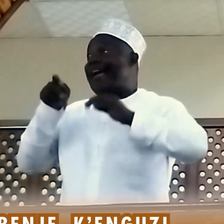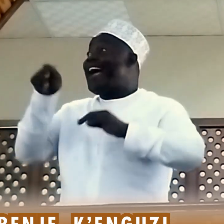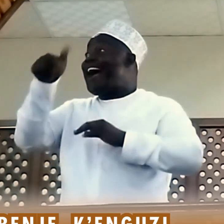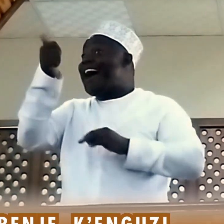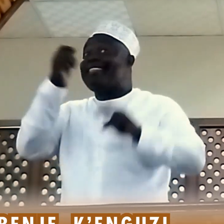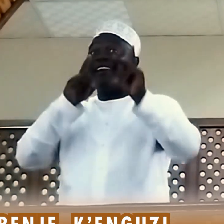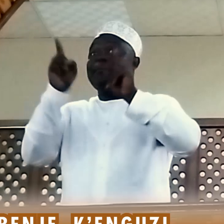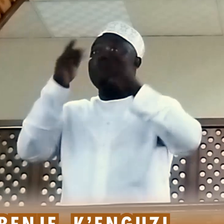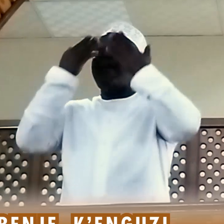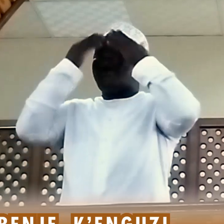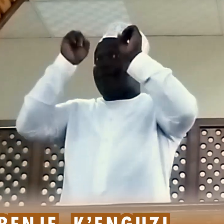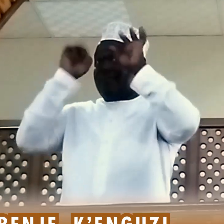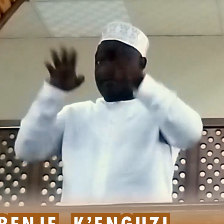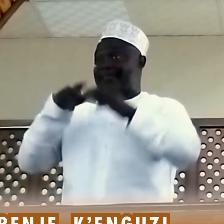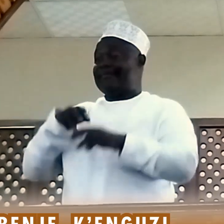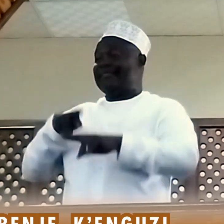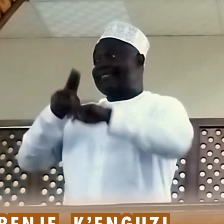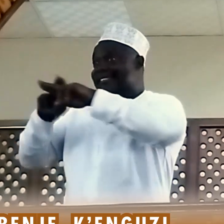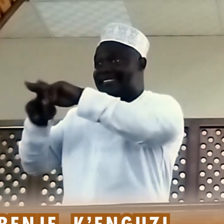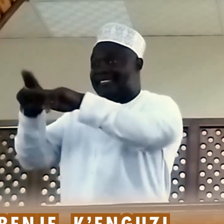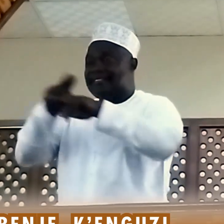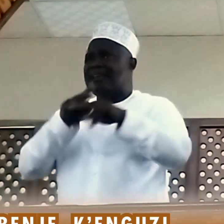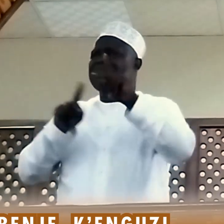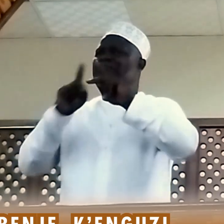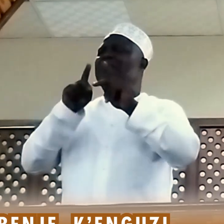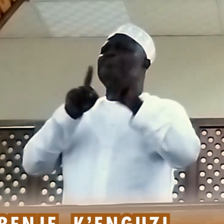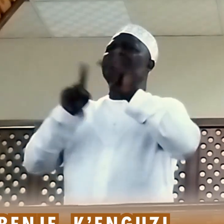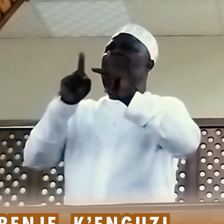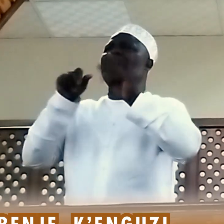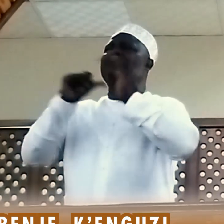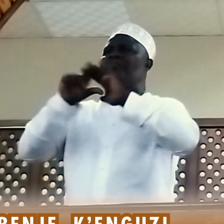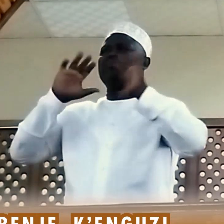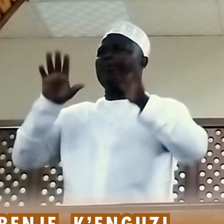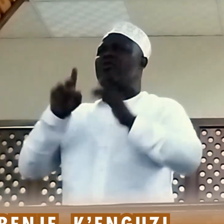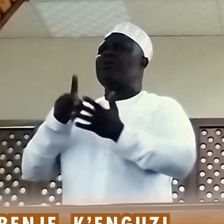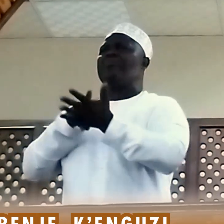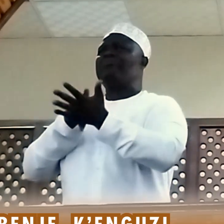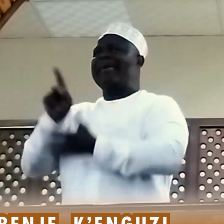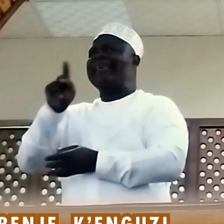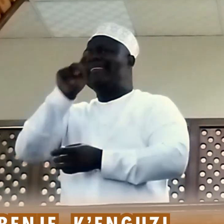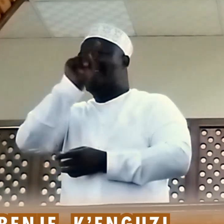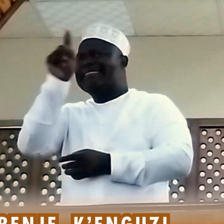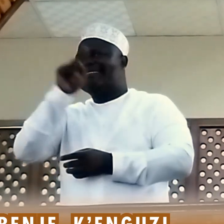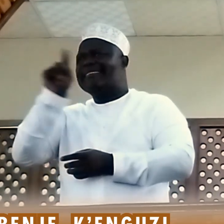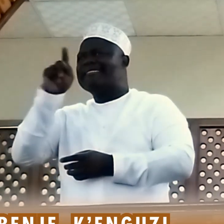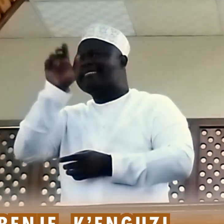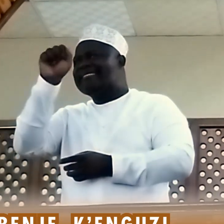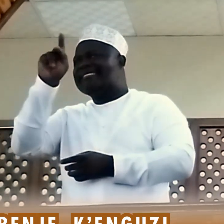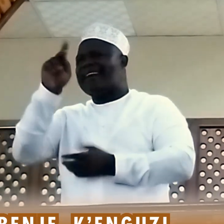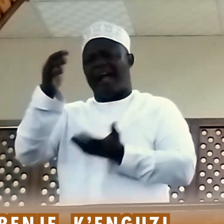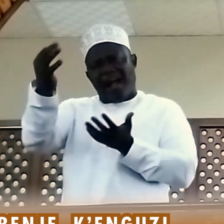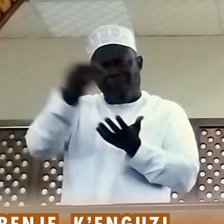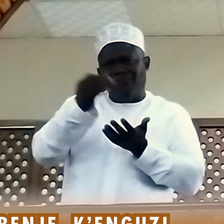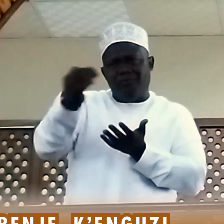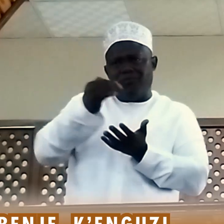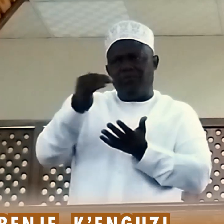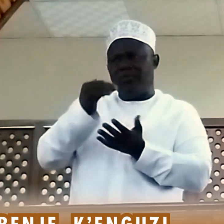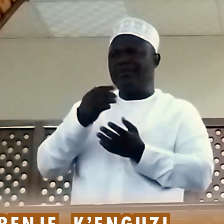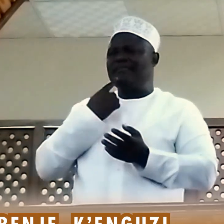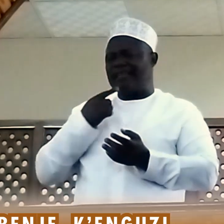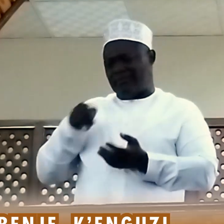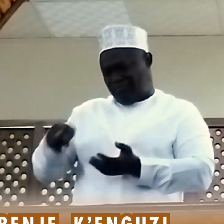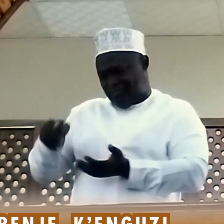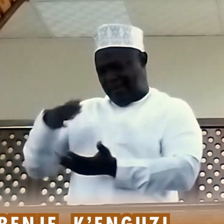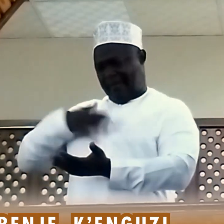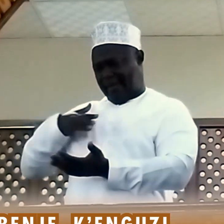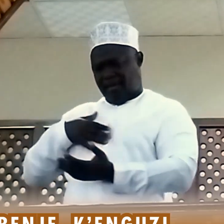ki tebategeera abantu babadde ki be batumazzaka nti genda osolooza ezzaka ne bakomawo ne baga nti bino byaffe ate